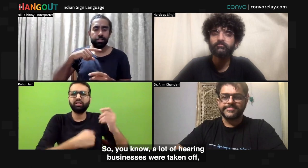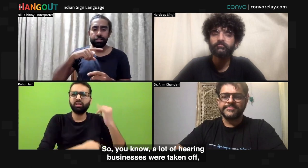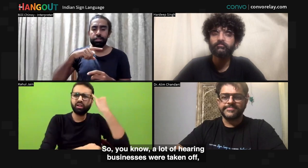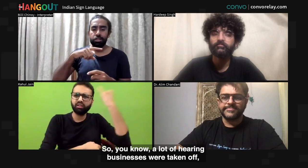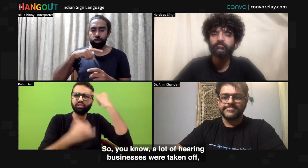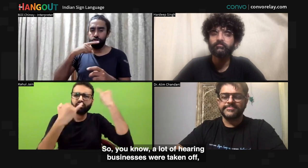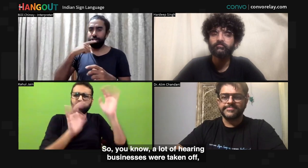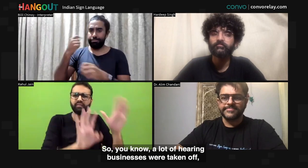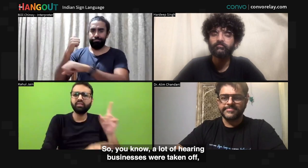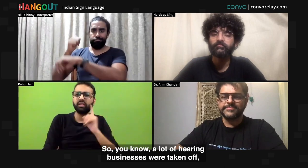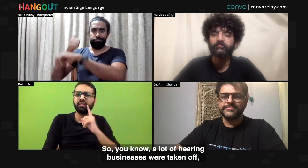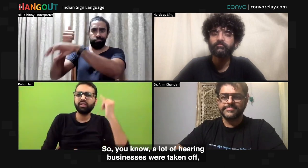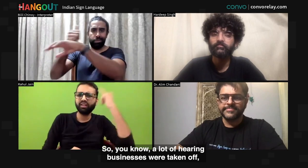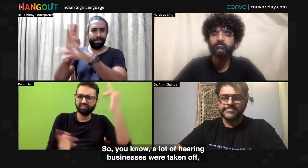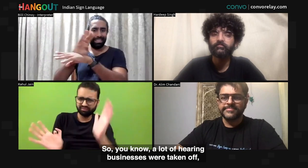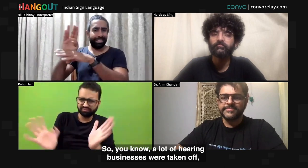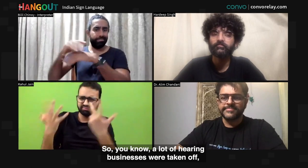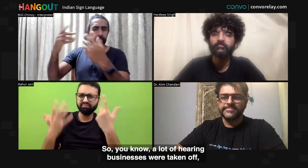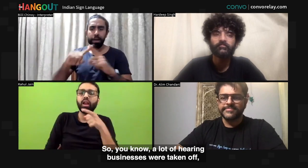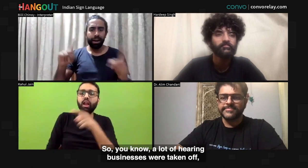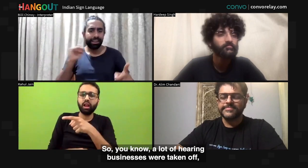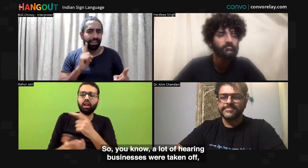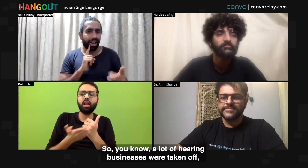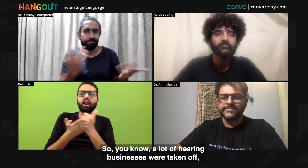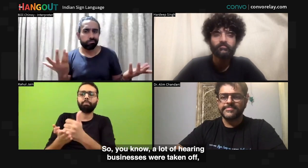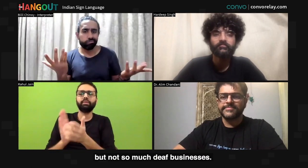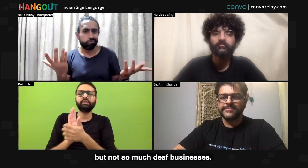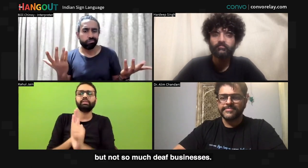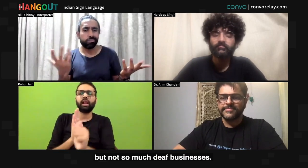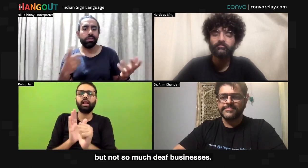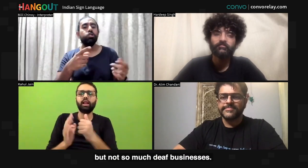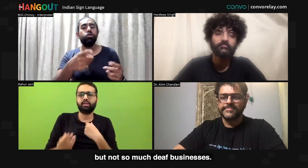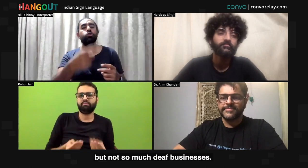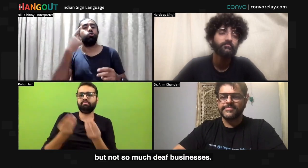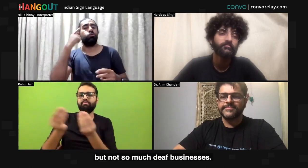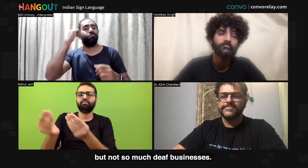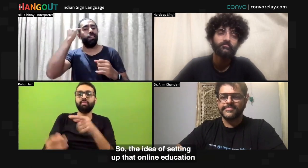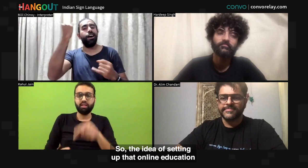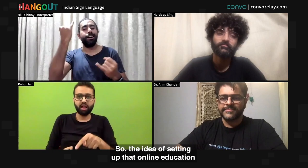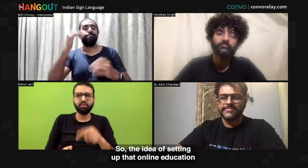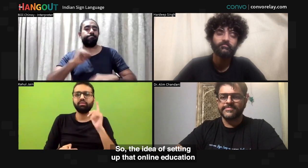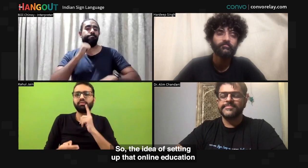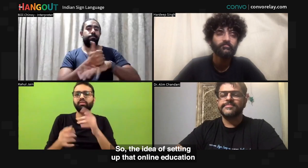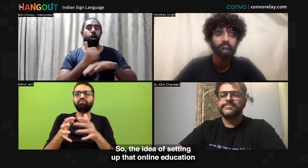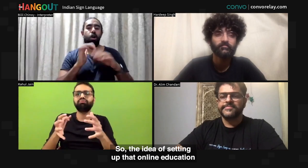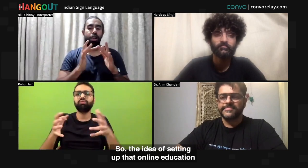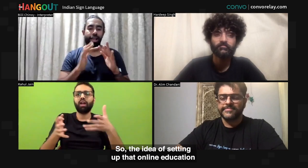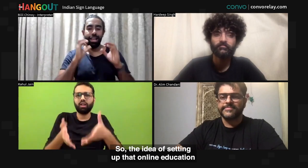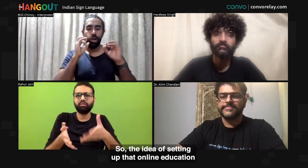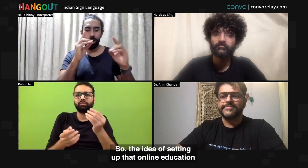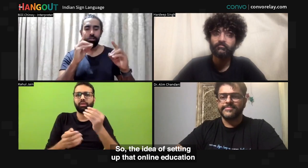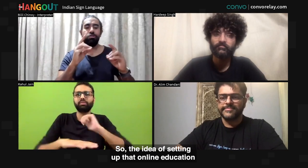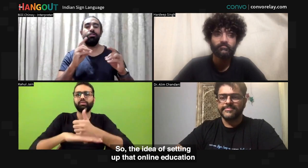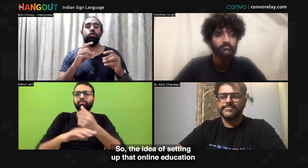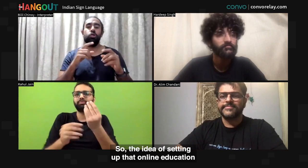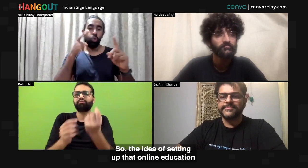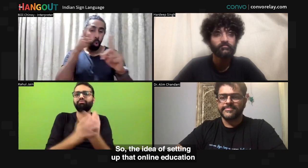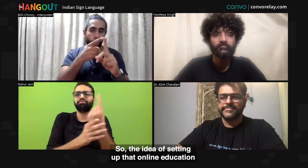um, you know, a lot of hearing businesses were taken off, but not so much deaf businesses. So, the idea of setting up that online education